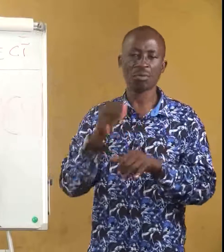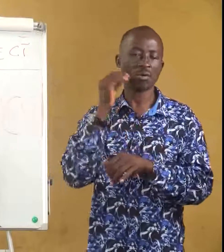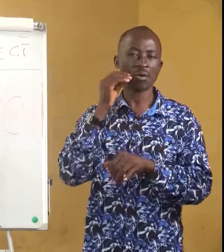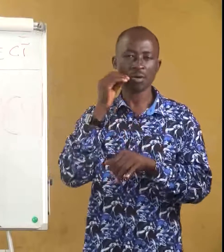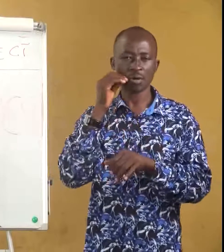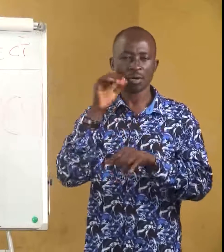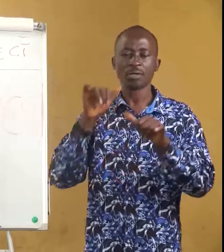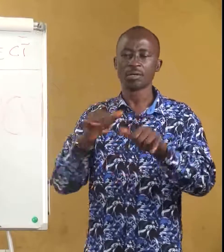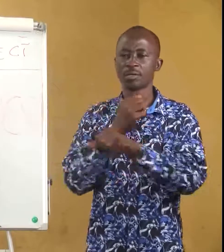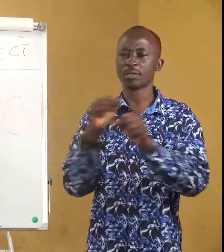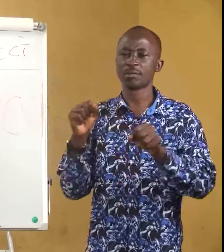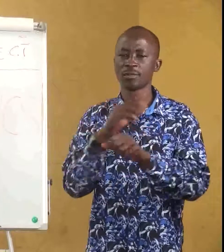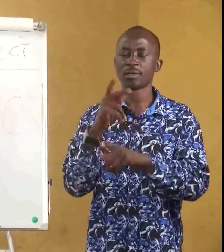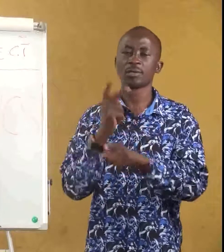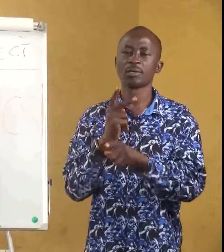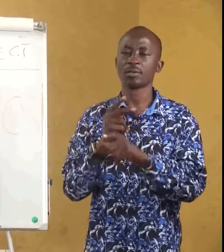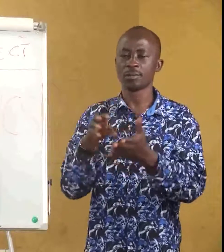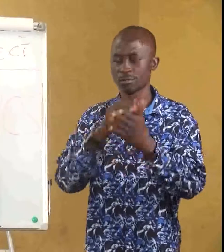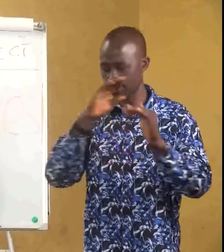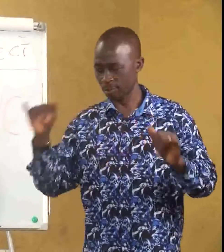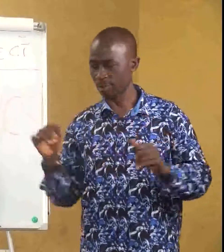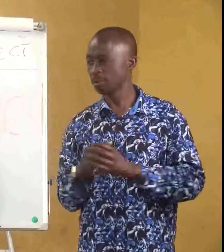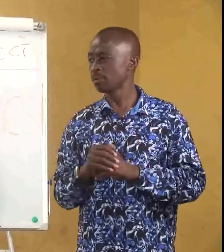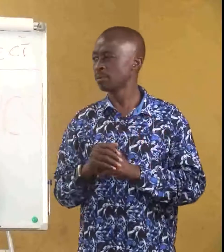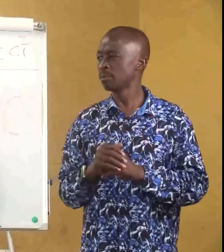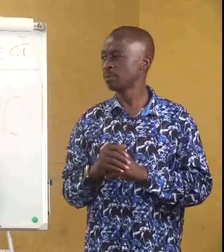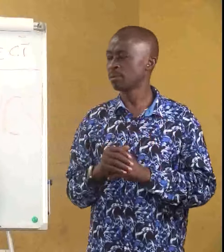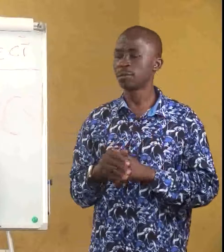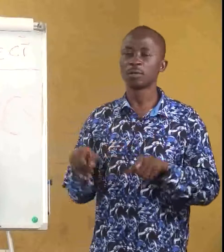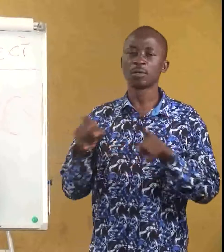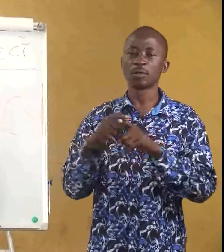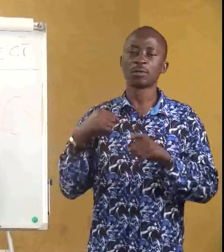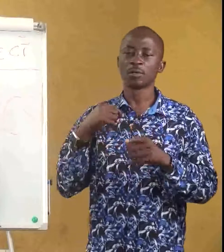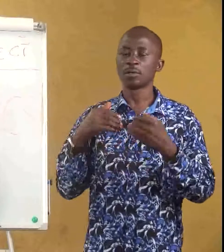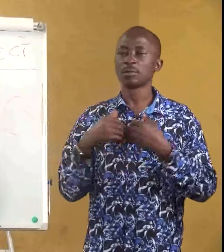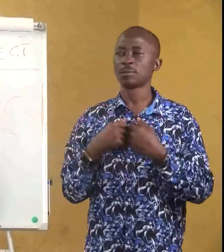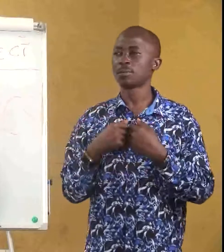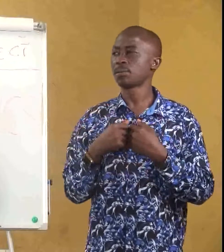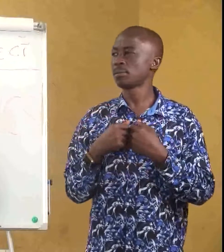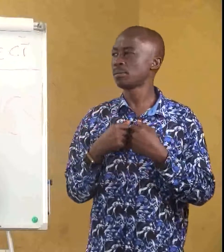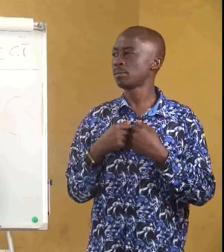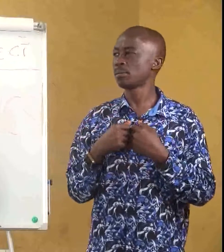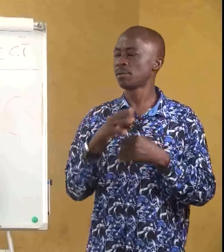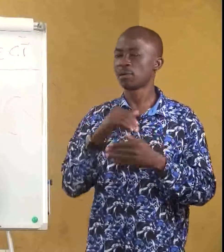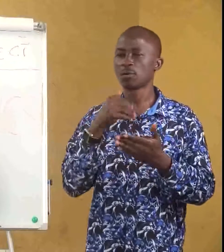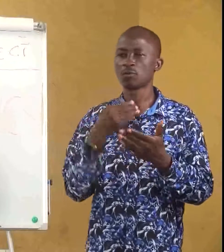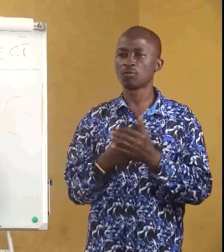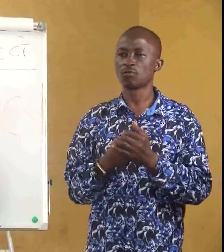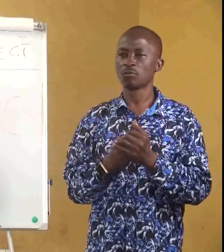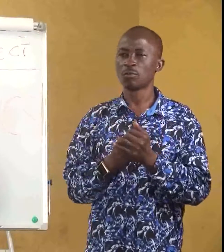safe and keep learning as we have a good anticipation in your